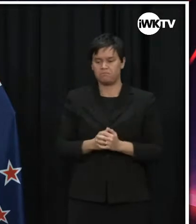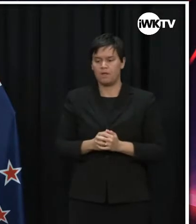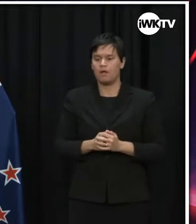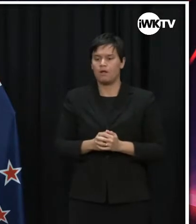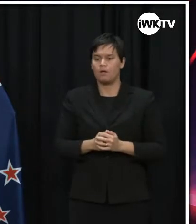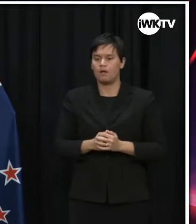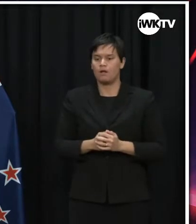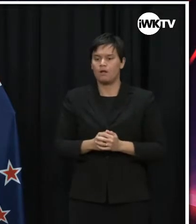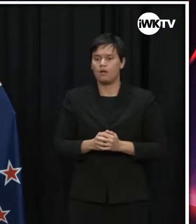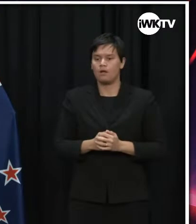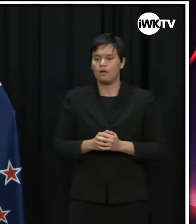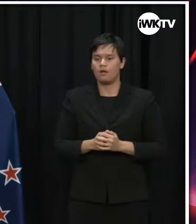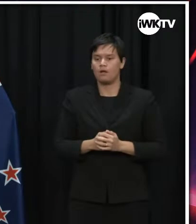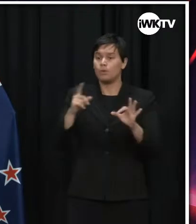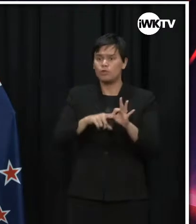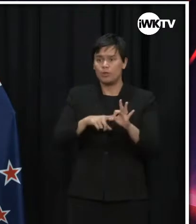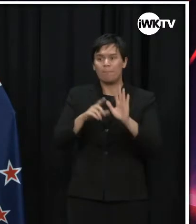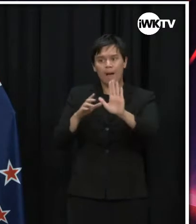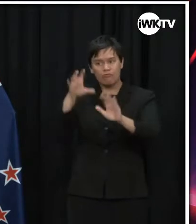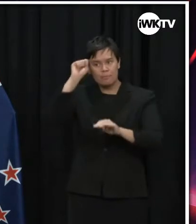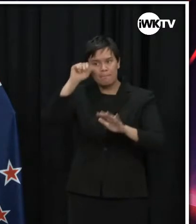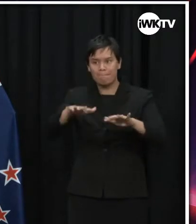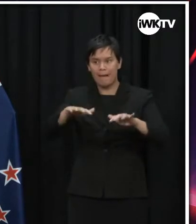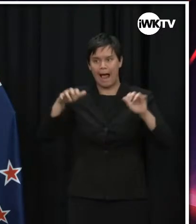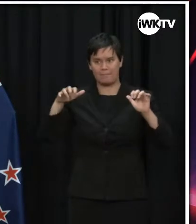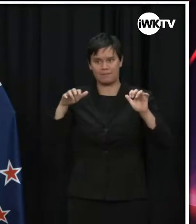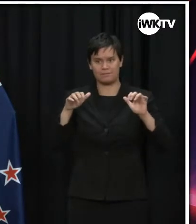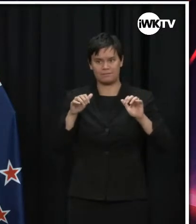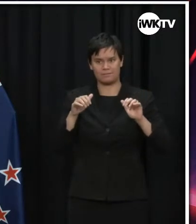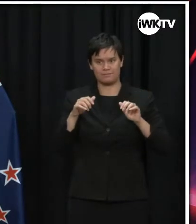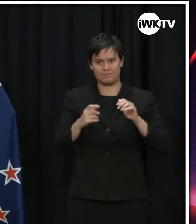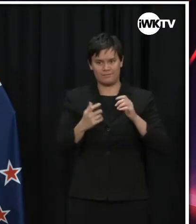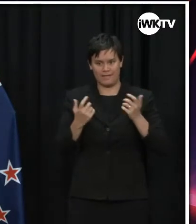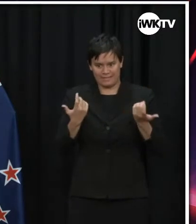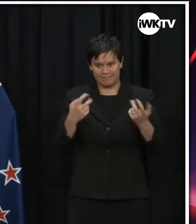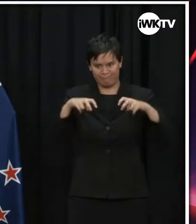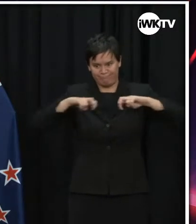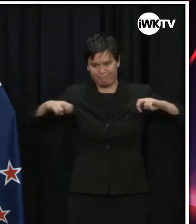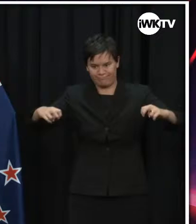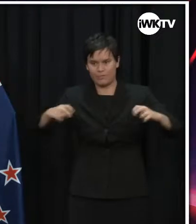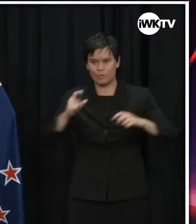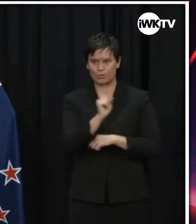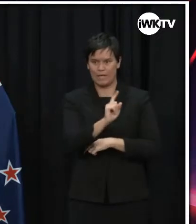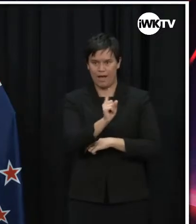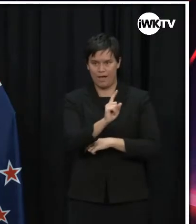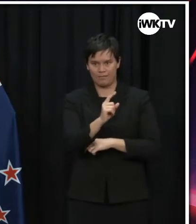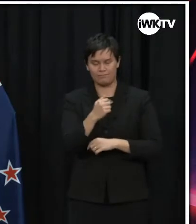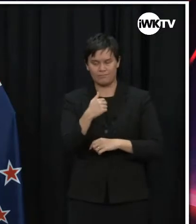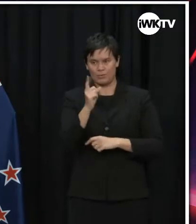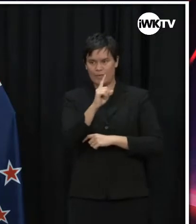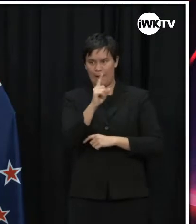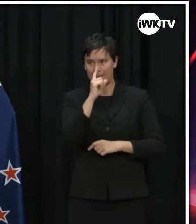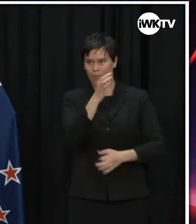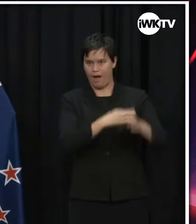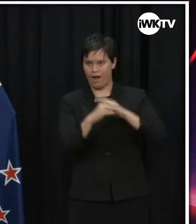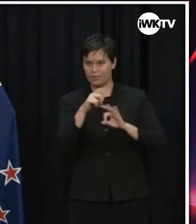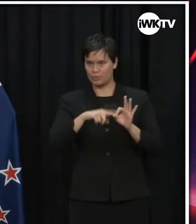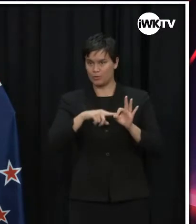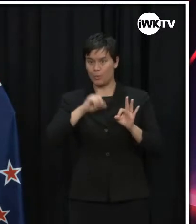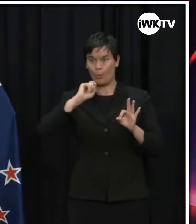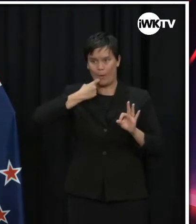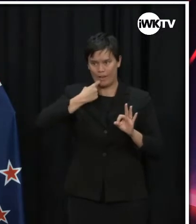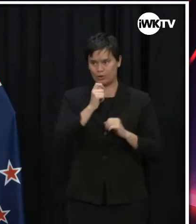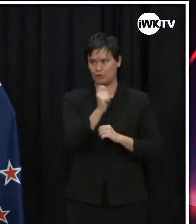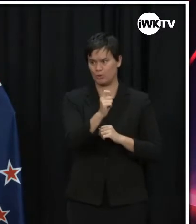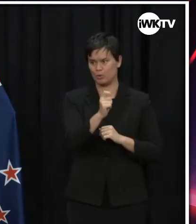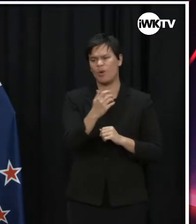I do want to note that it's a Parliament sitting day, and I'm due in the House at 2 o'clock to answer 6 parliamentary questions today, so we'll try